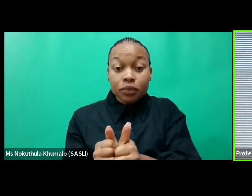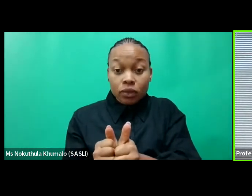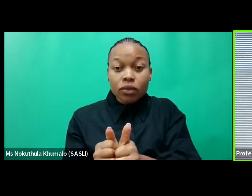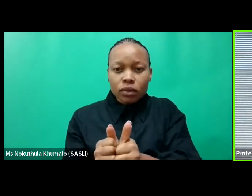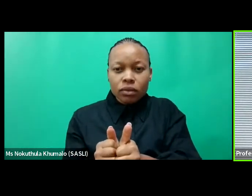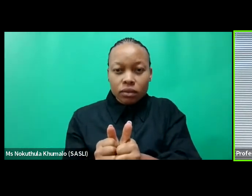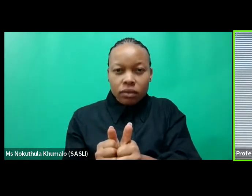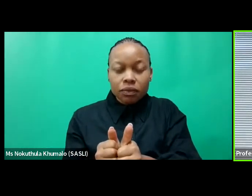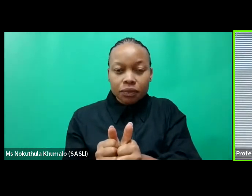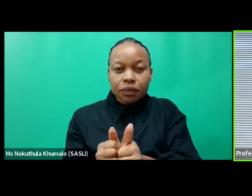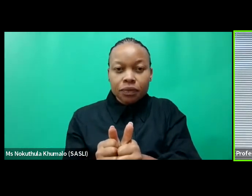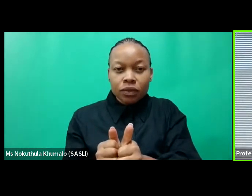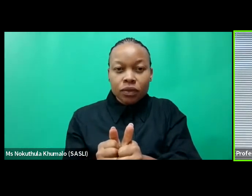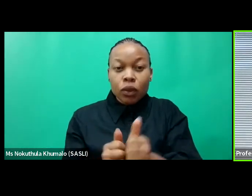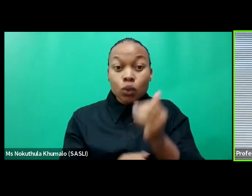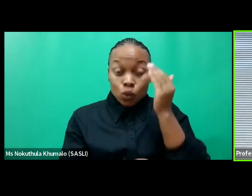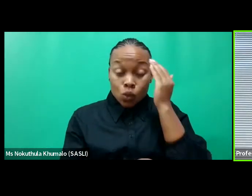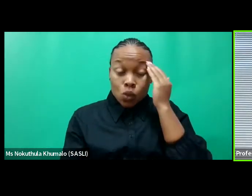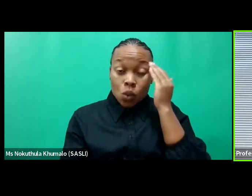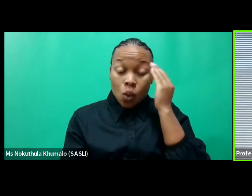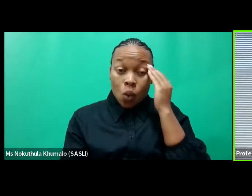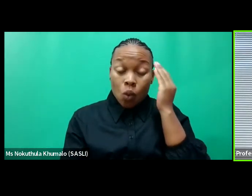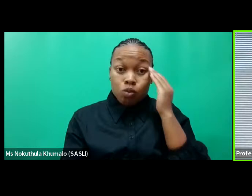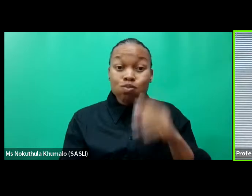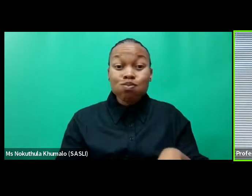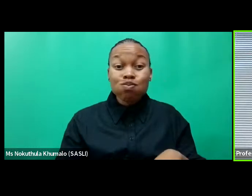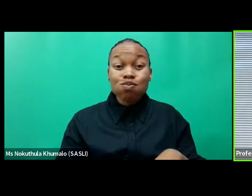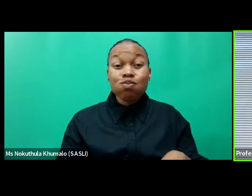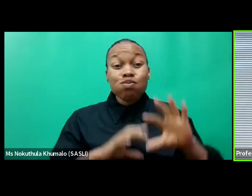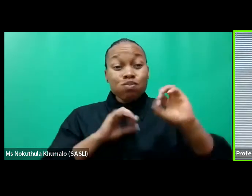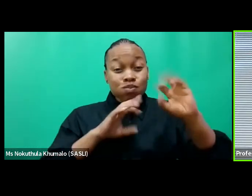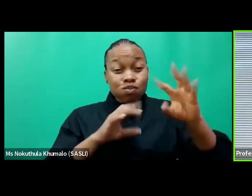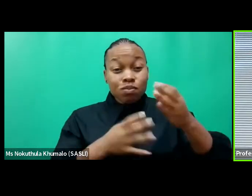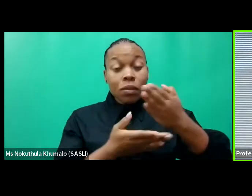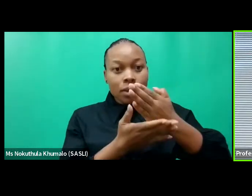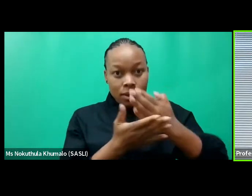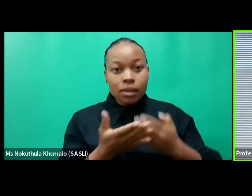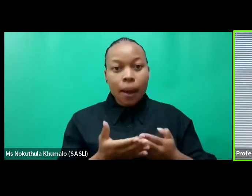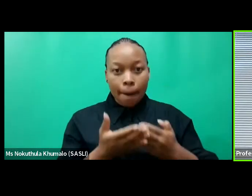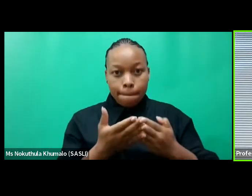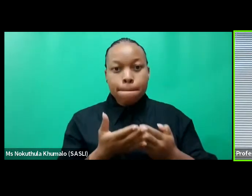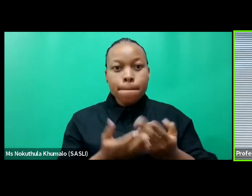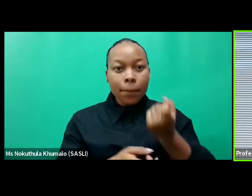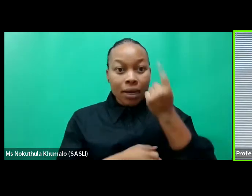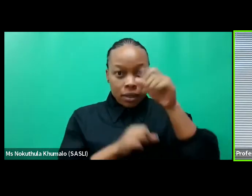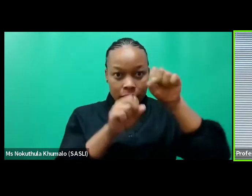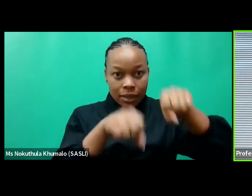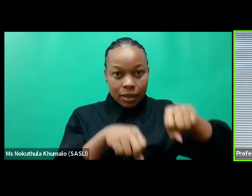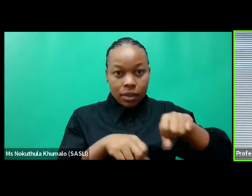some are well-founded, but inclusive education is a vision.